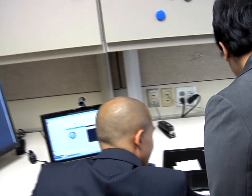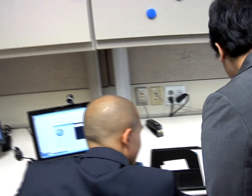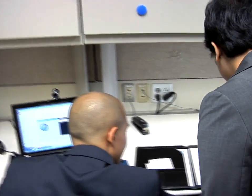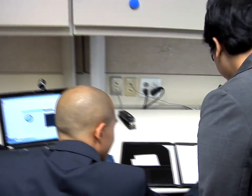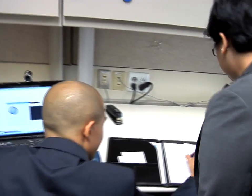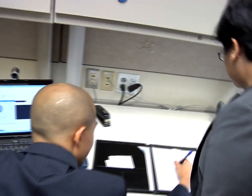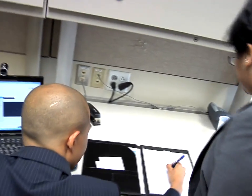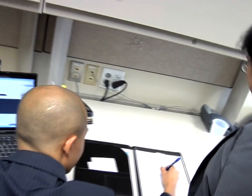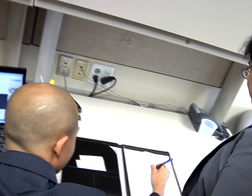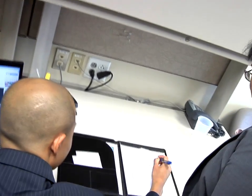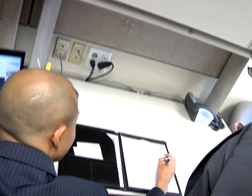or another.